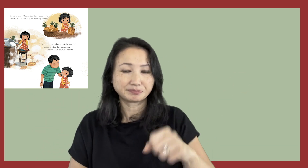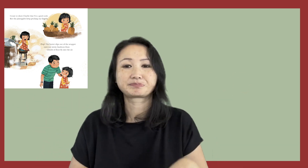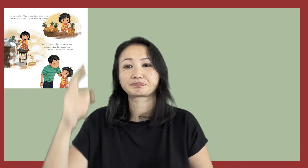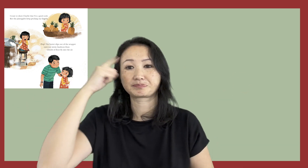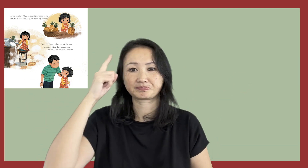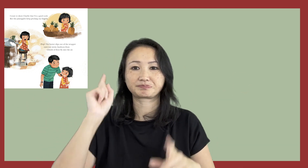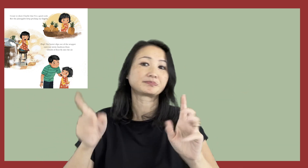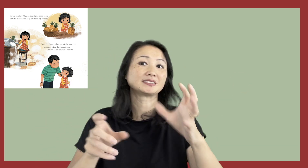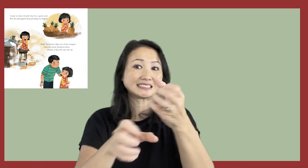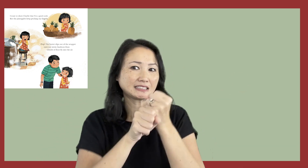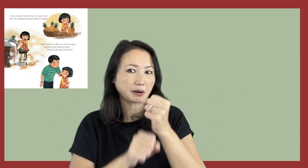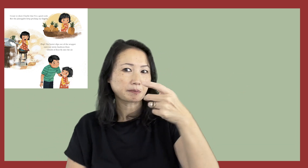fingers.